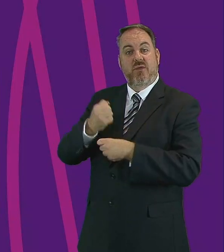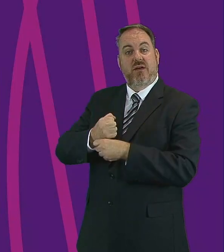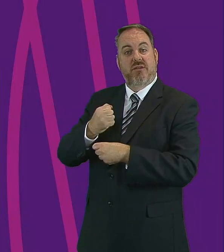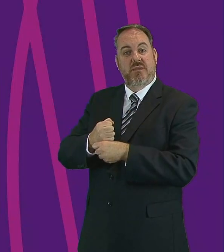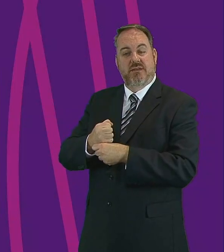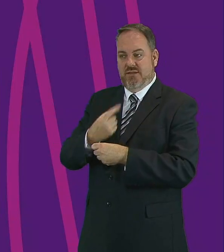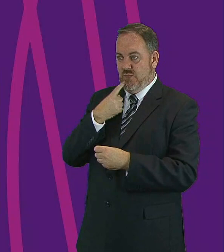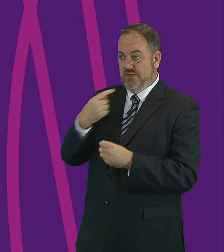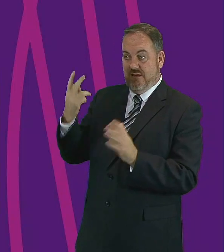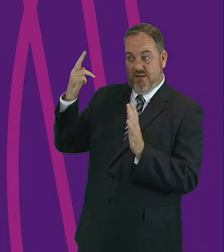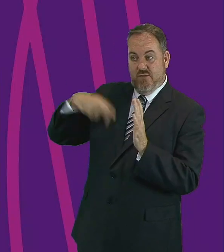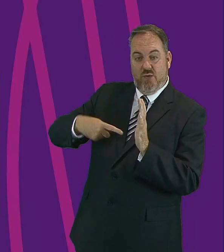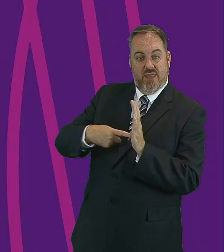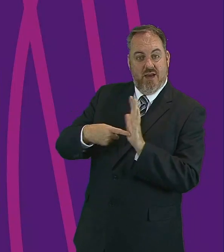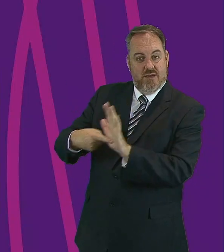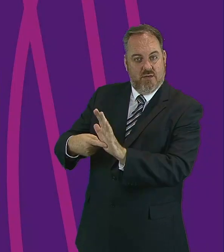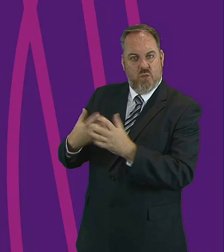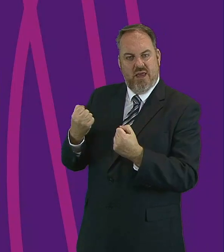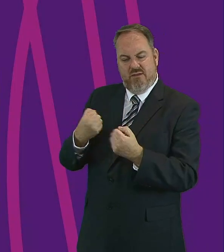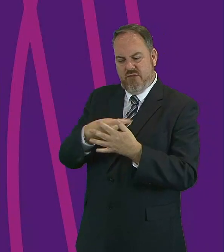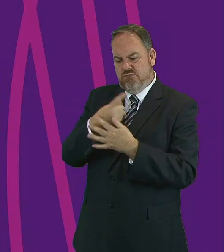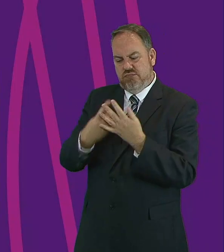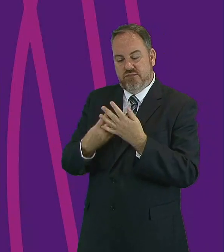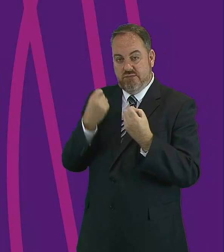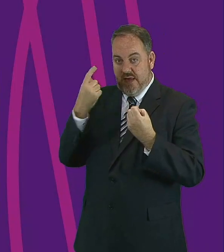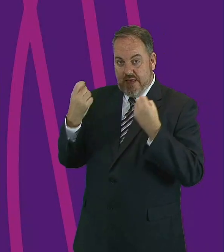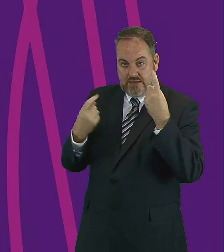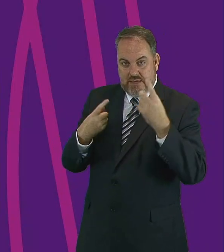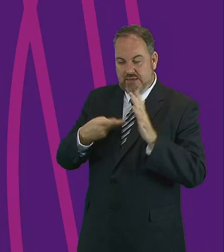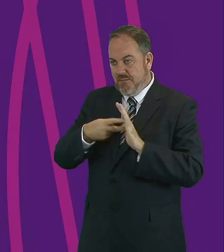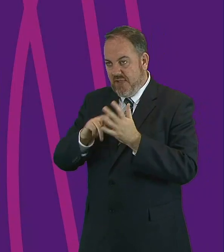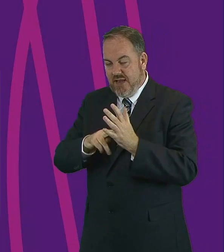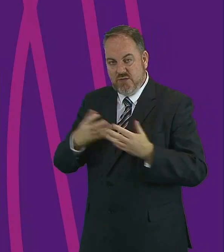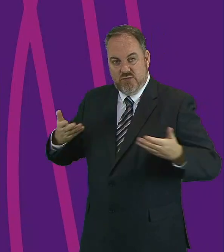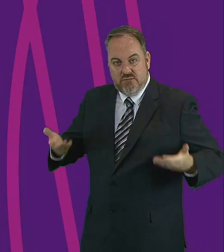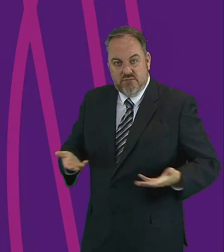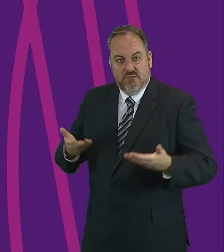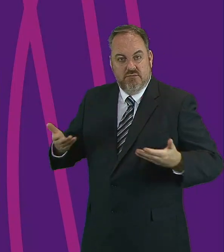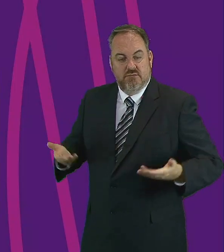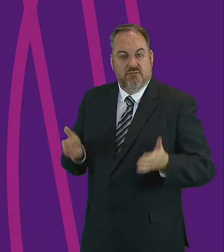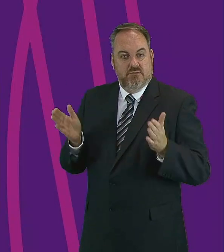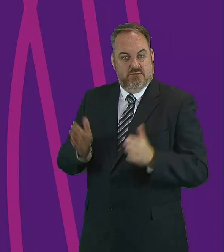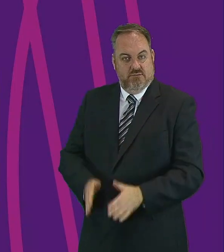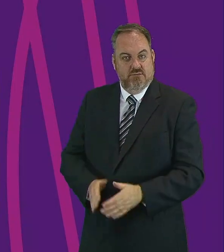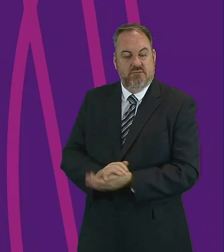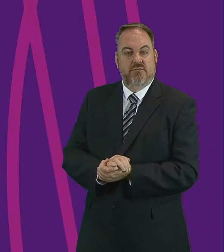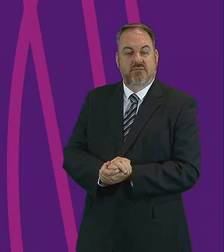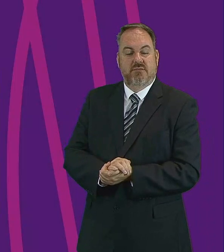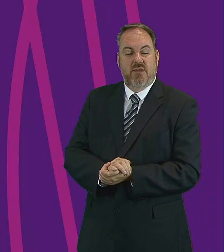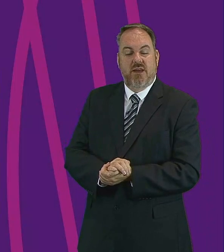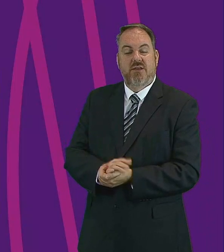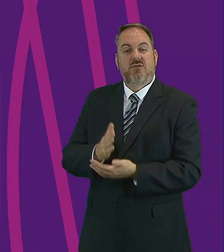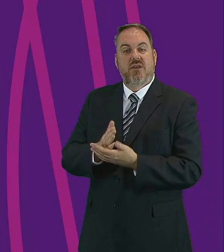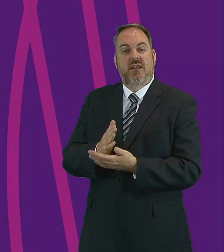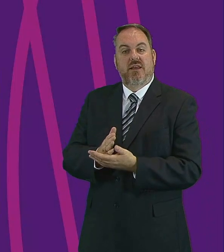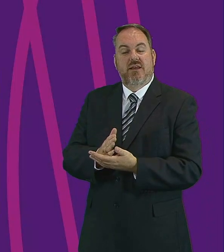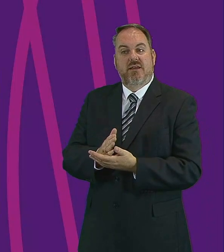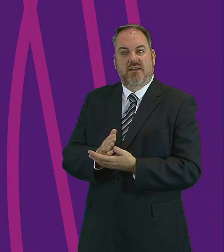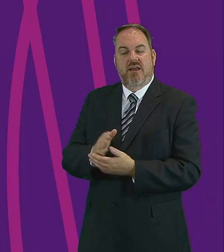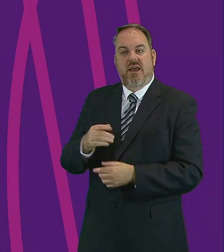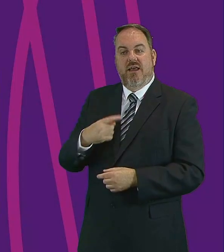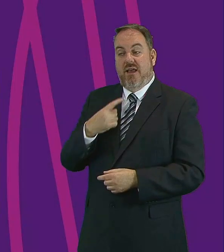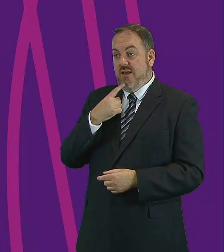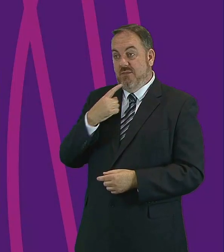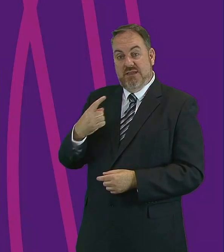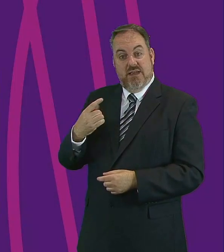a range of different things that the government is going to take forward to try to do that. One of the things I think from memory I specifically mentioned in setting